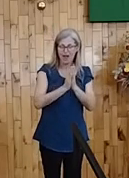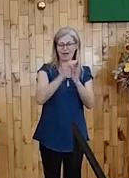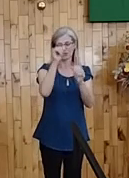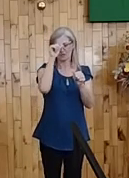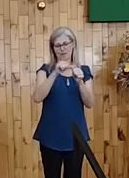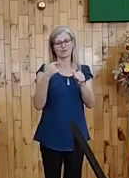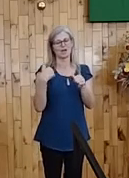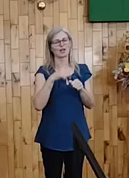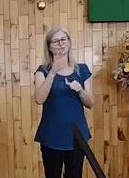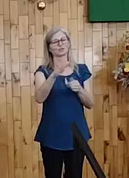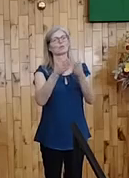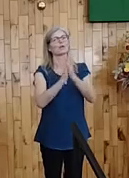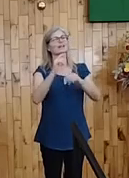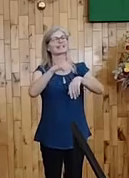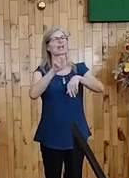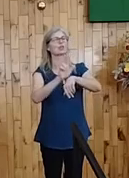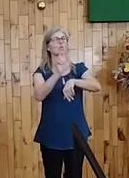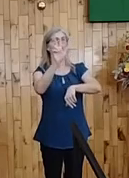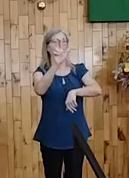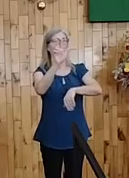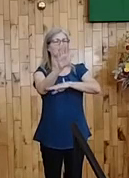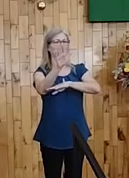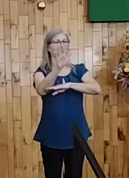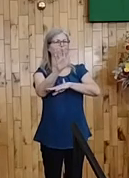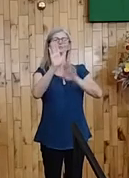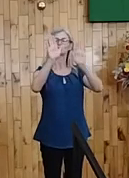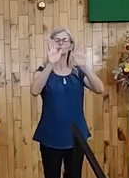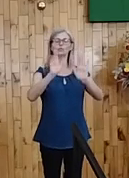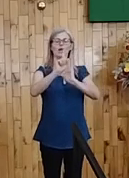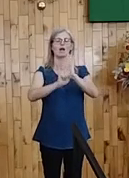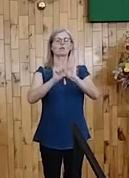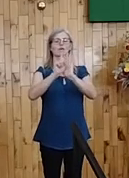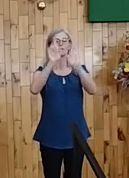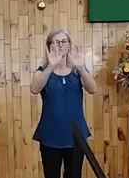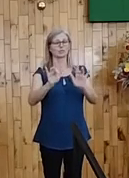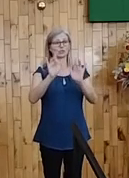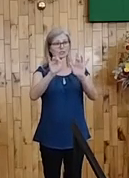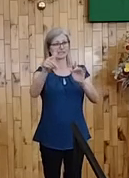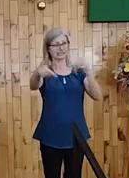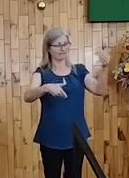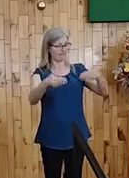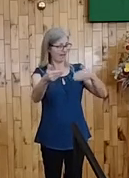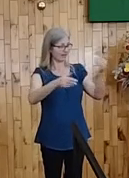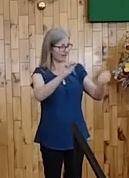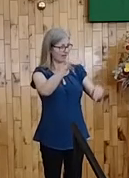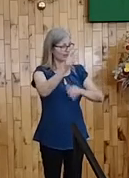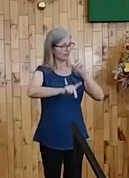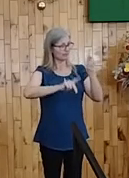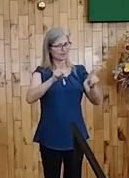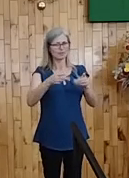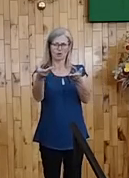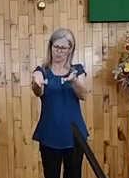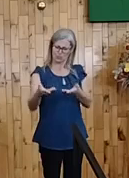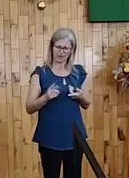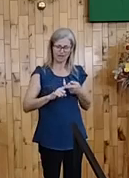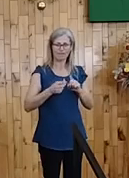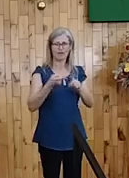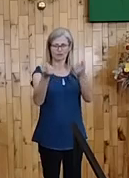in your prayers at 3 p.m. during the great hour of mercy, inviting others, bring a friend to